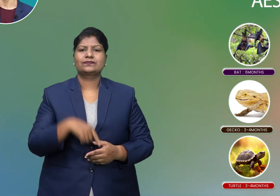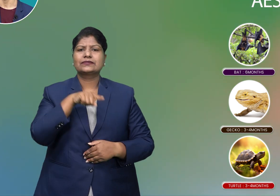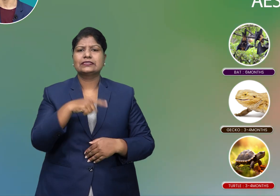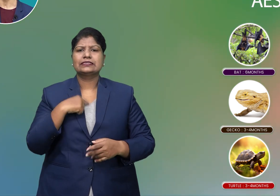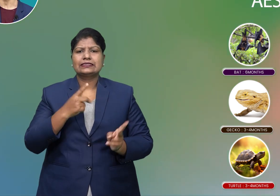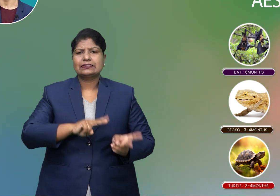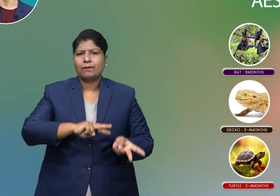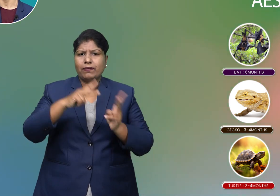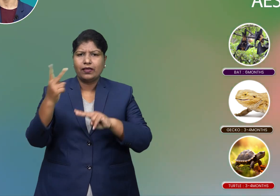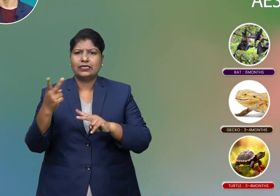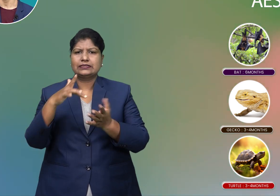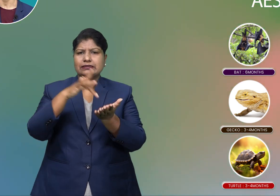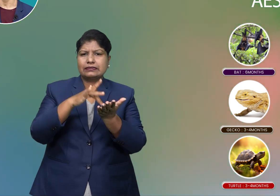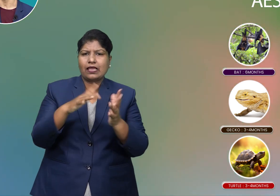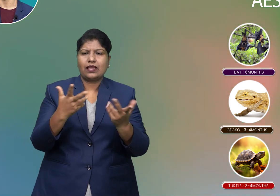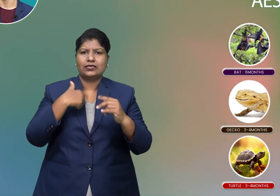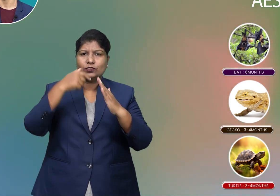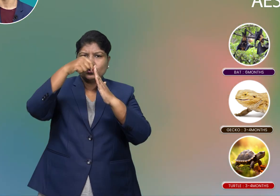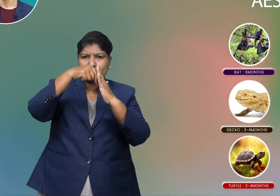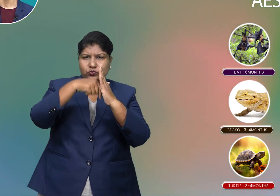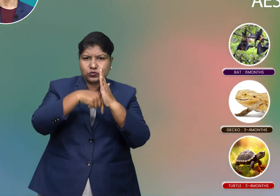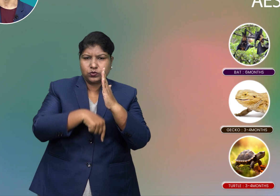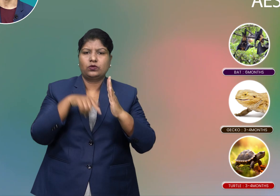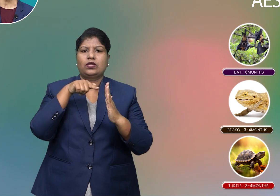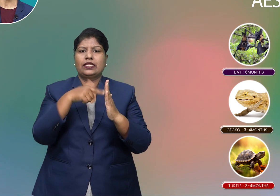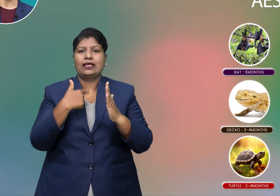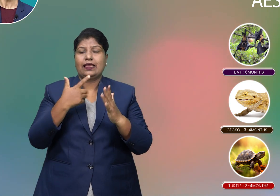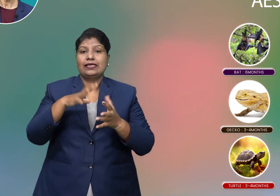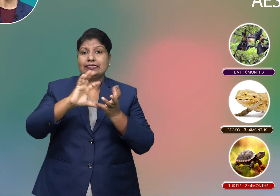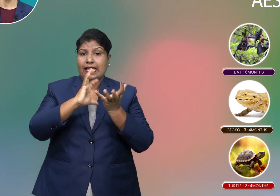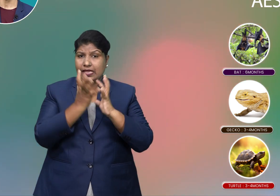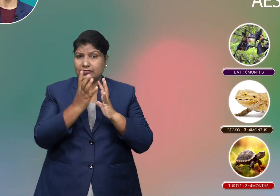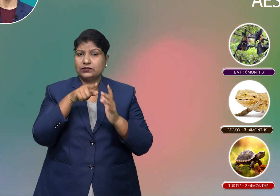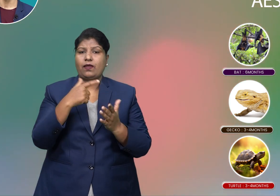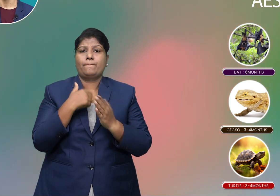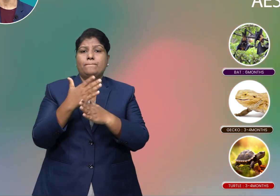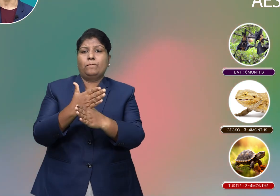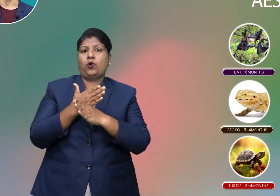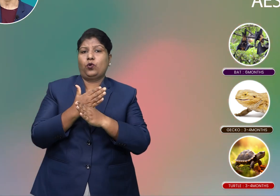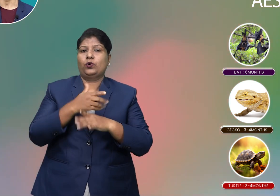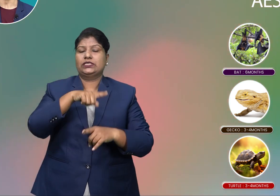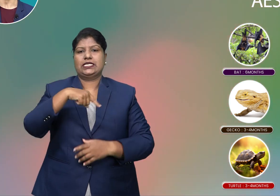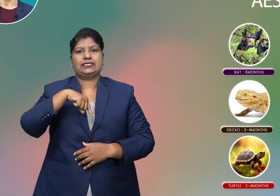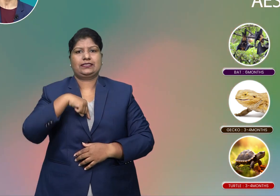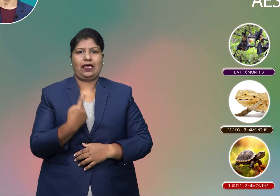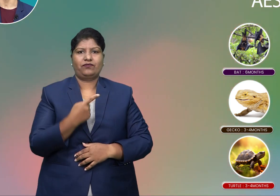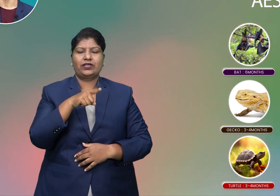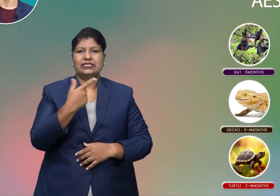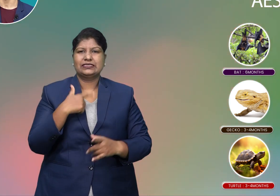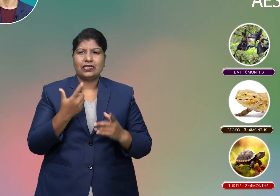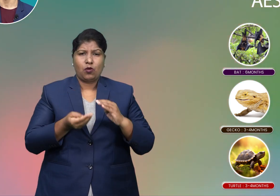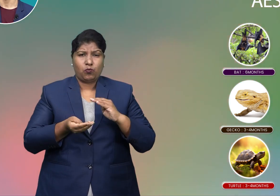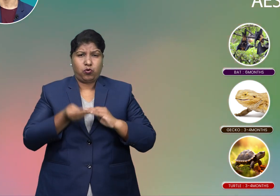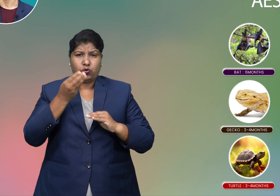migrate to the deeper layers of the earth to protect themselves from the extreme